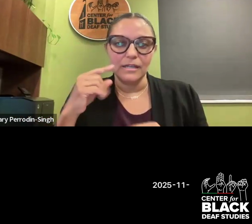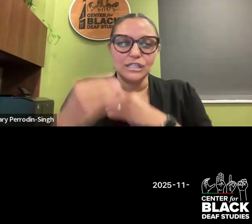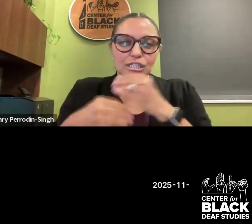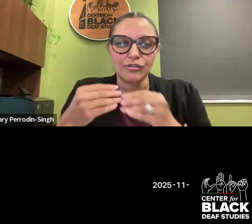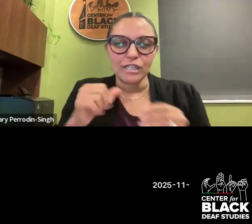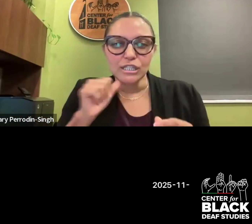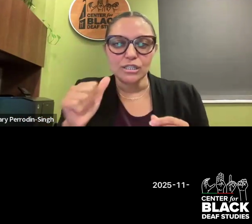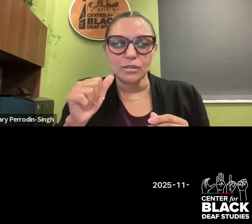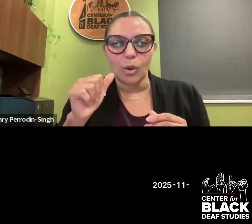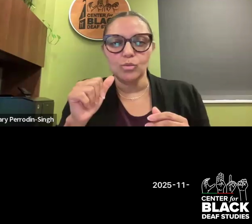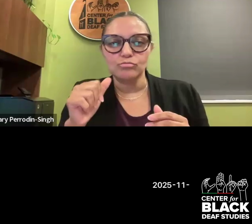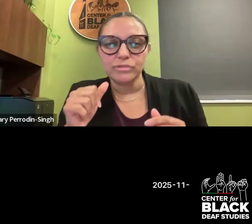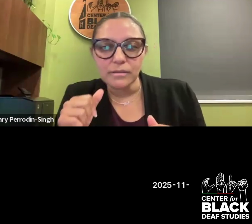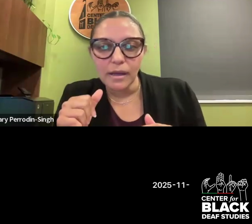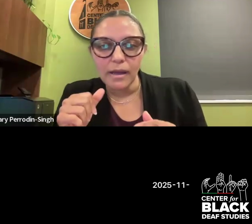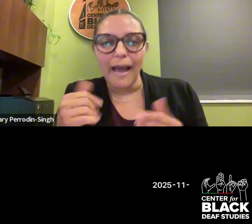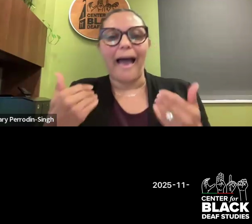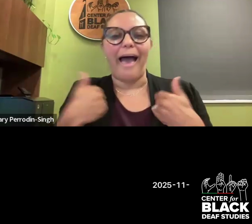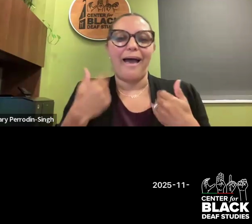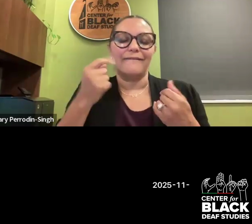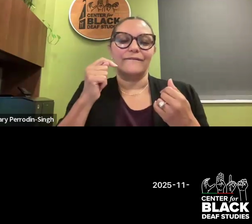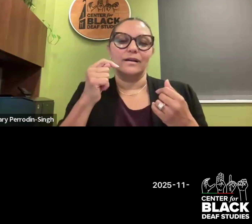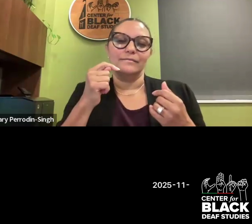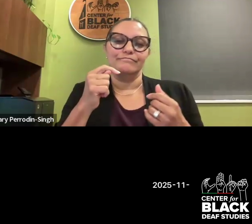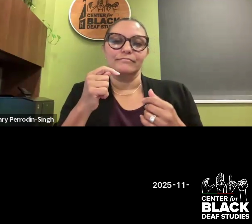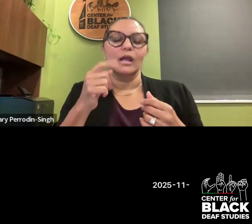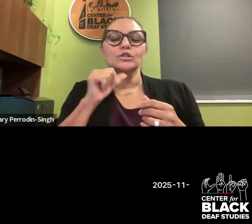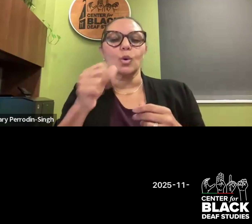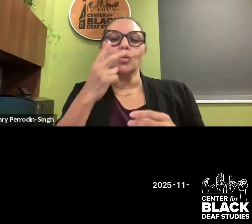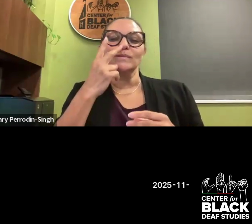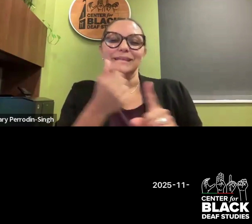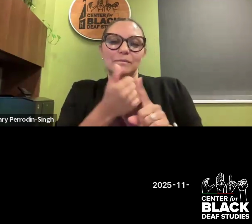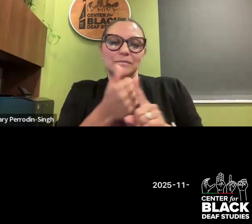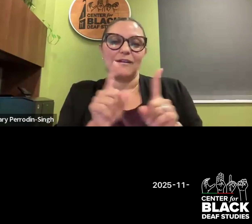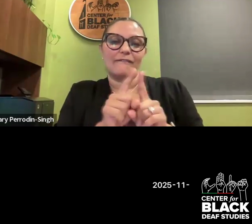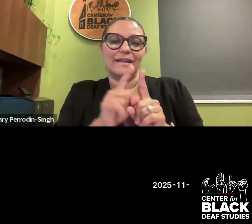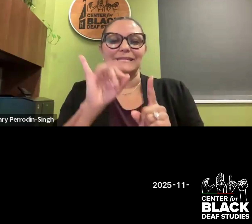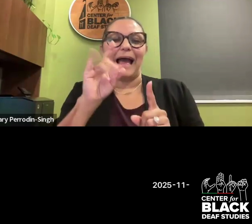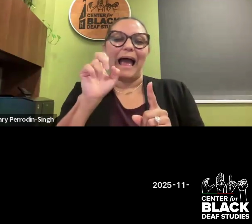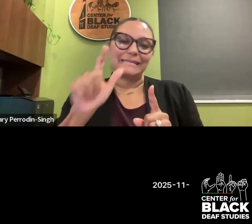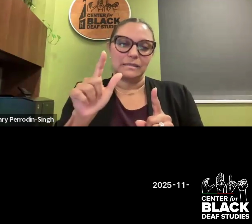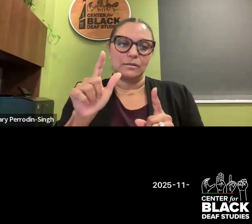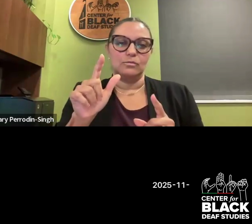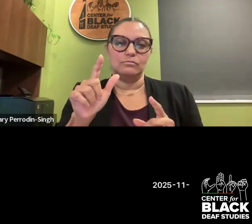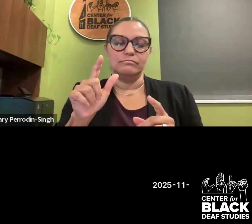today, many Black generations don't identify themselves as a Black person.